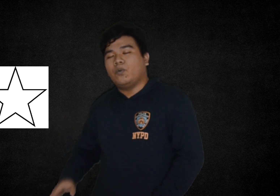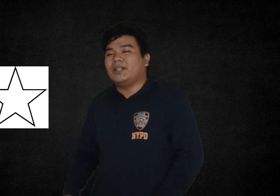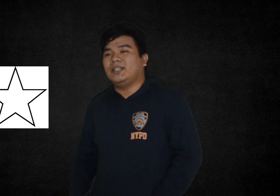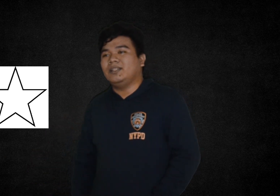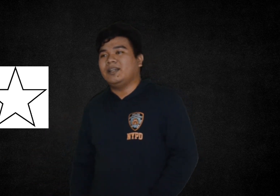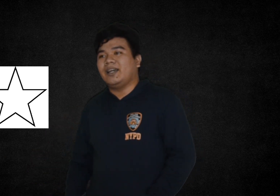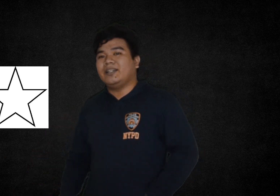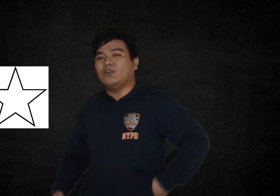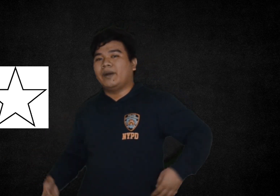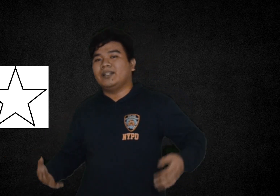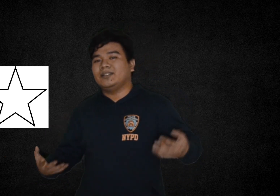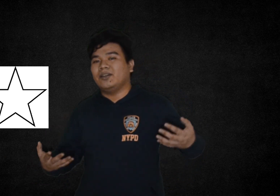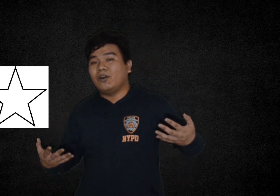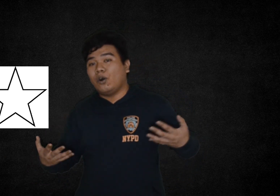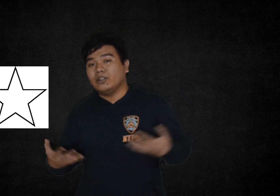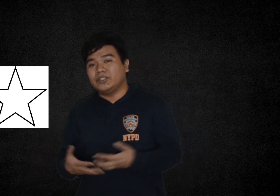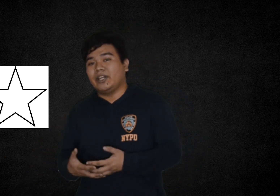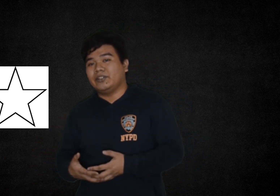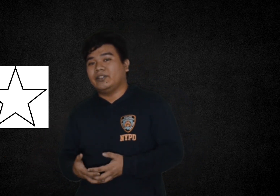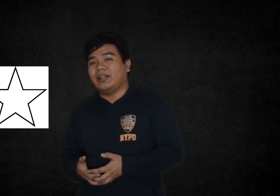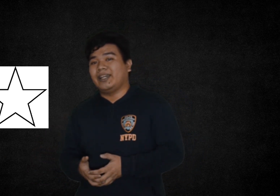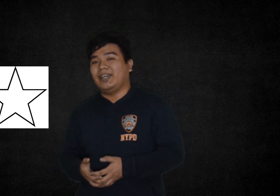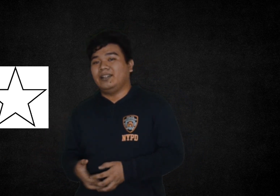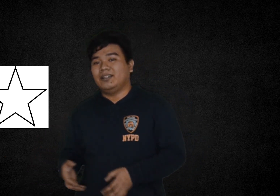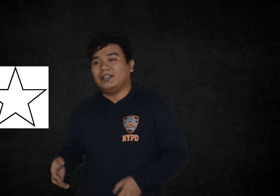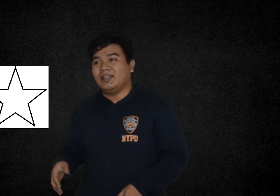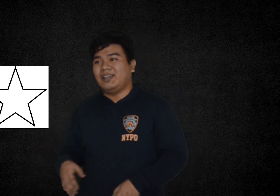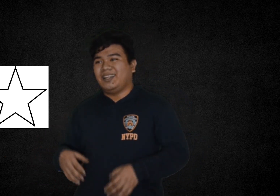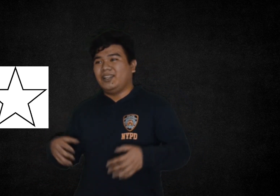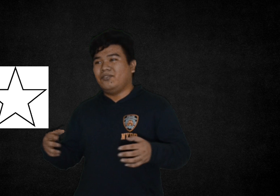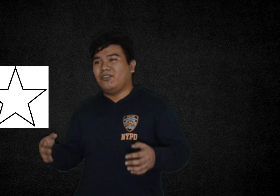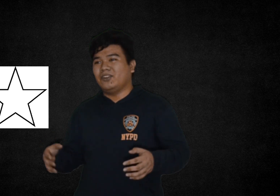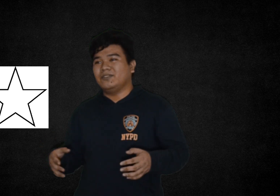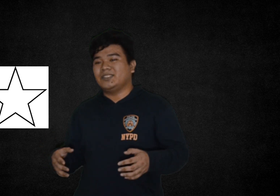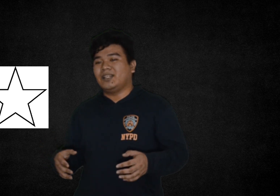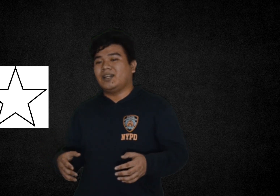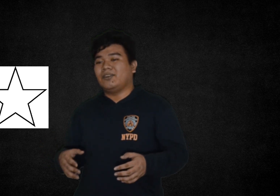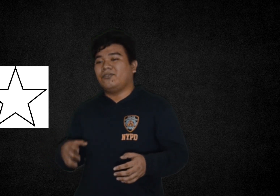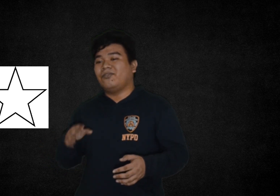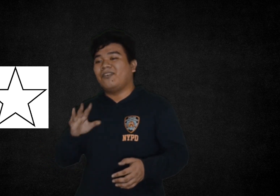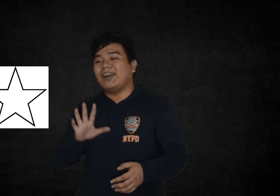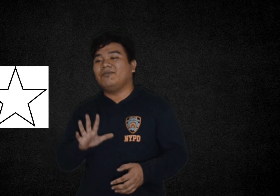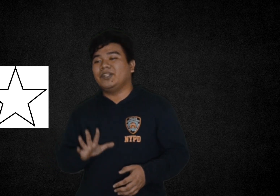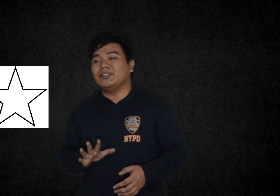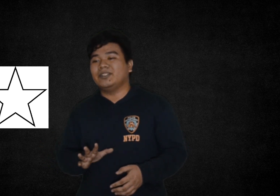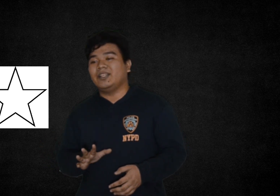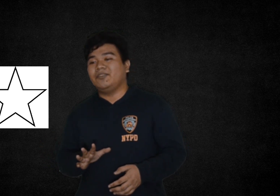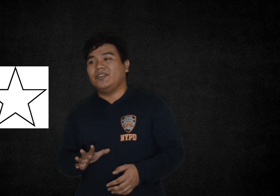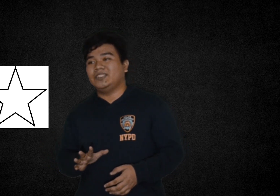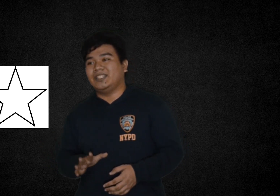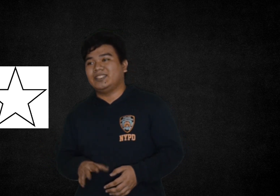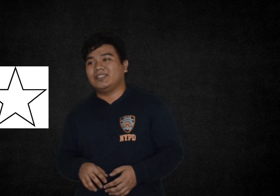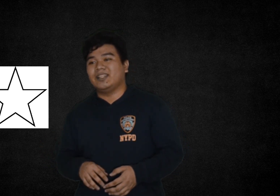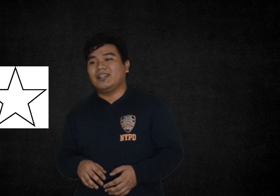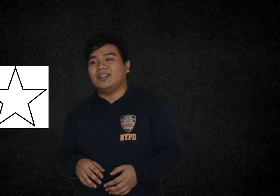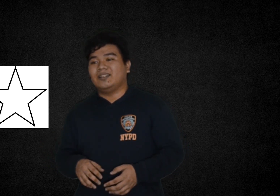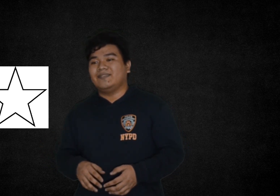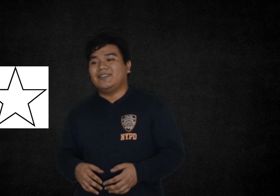equally and combine it all together again, it forms five mirrored images that